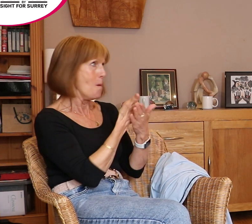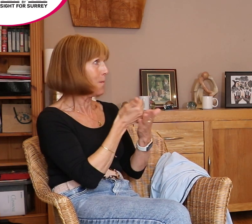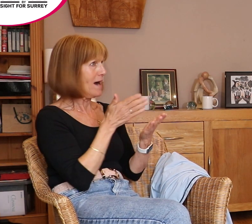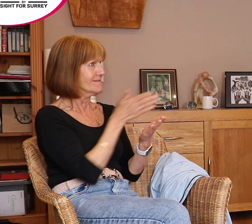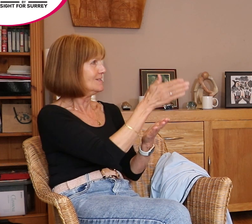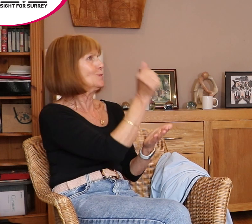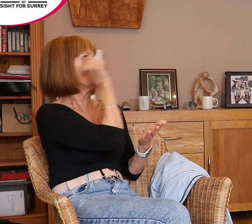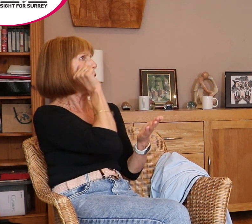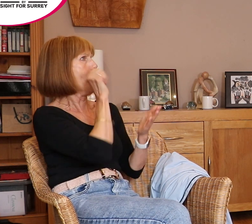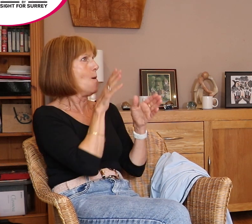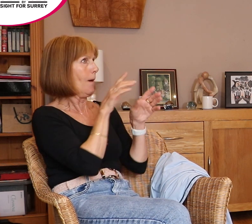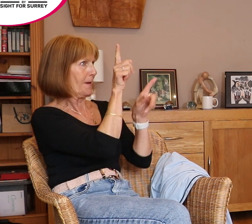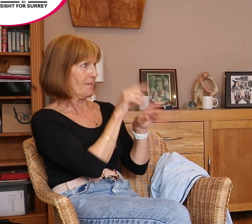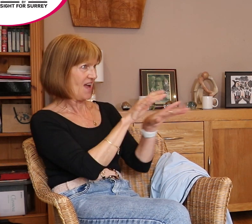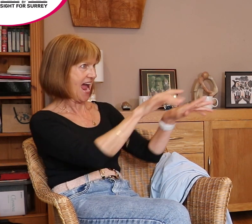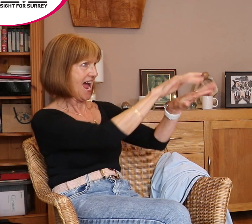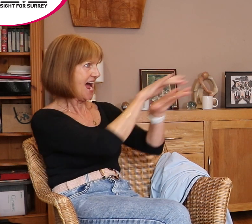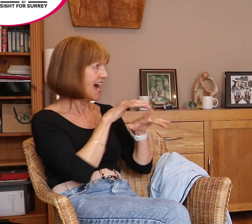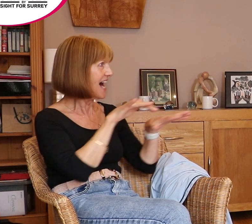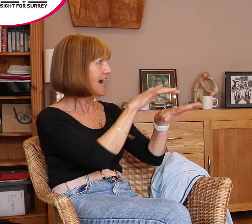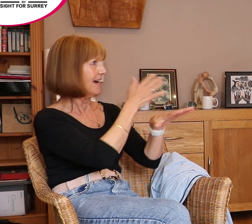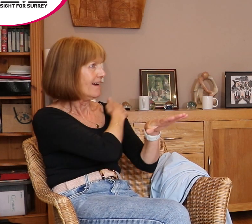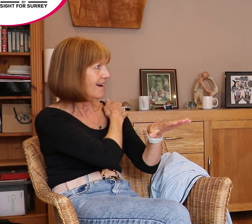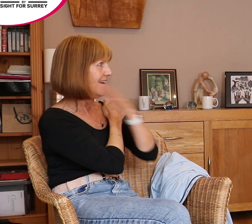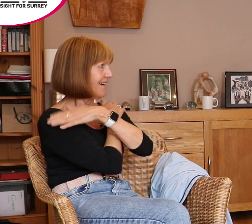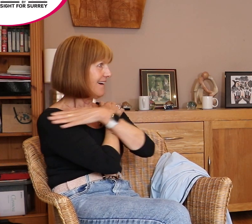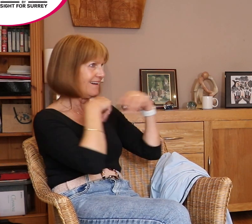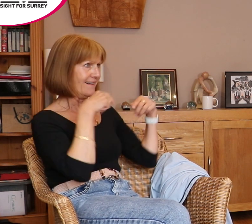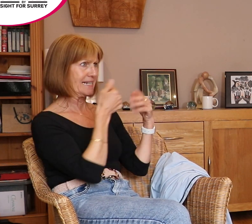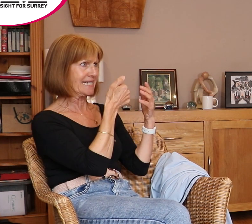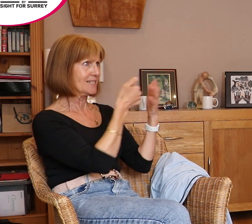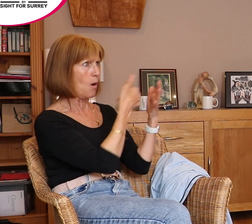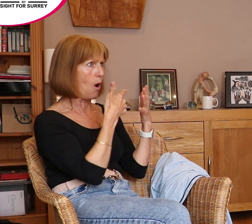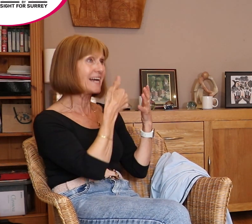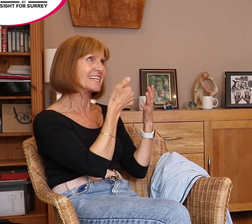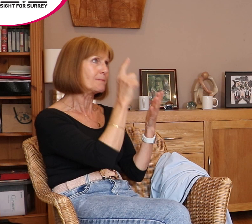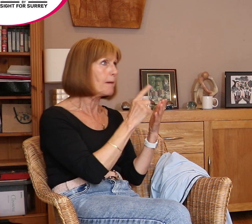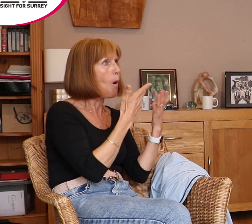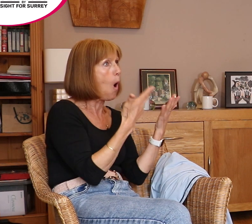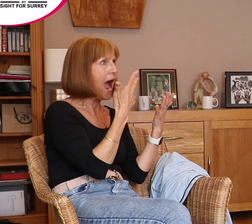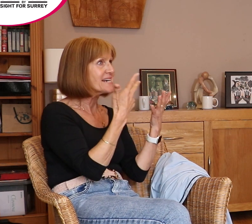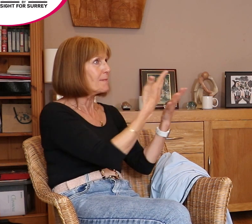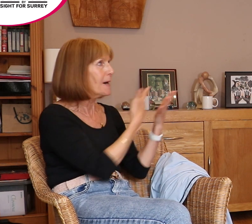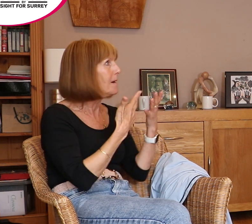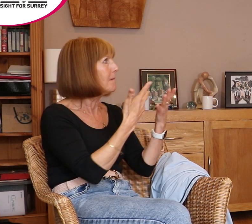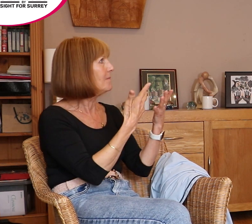the same way. So I also know where the people are who tap me gently when they want my attention. There's about 6 to